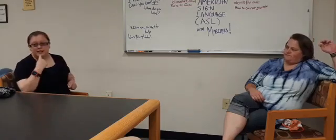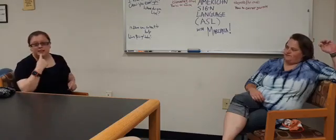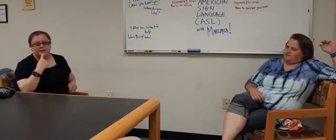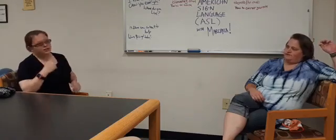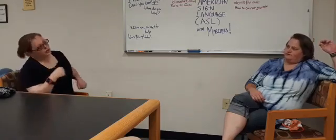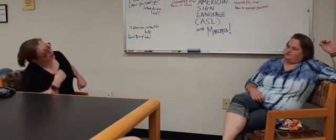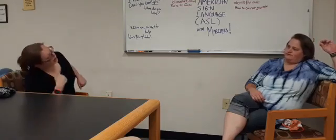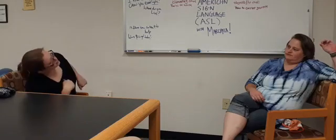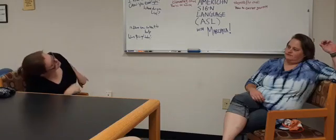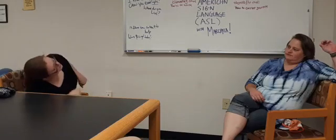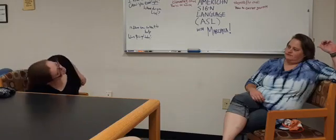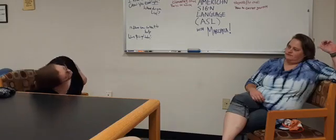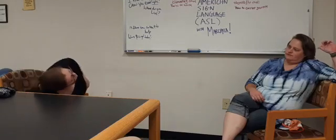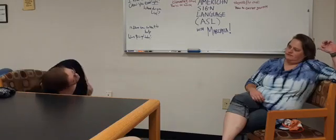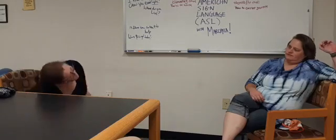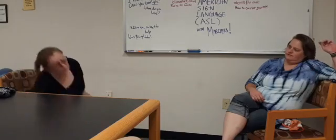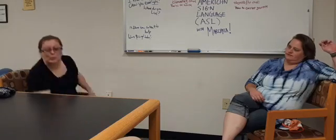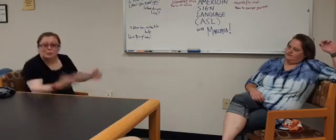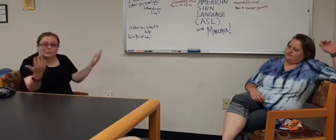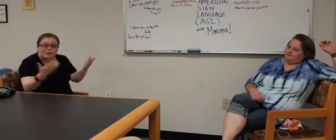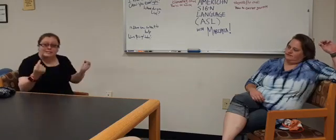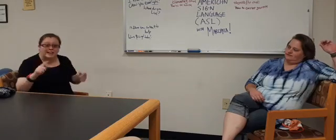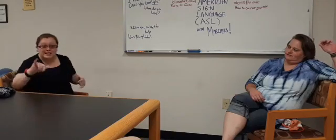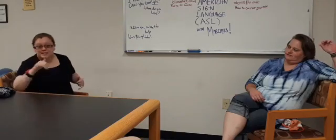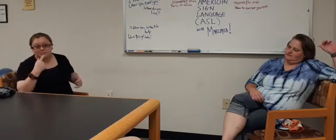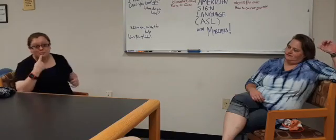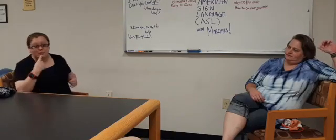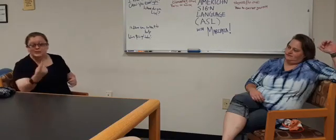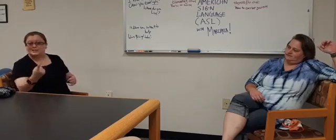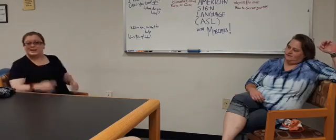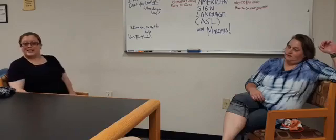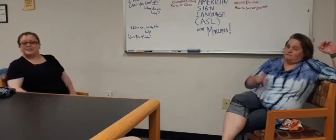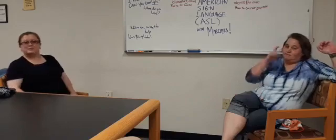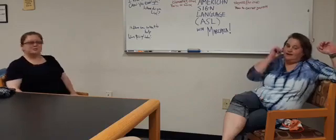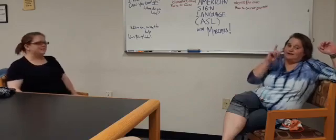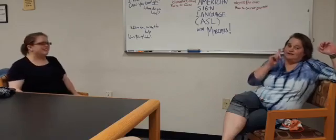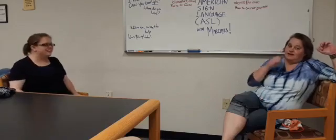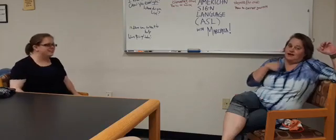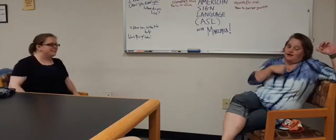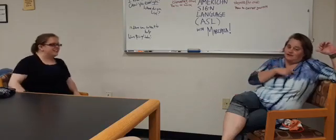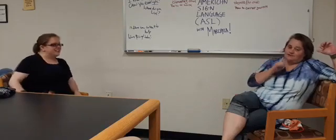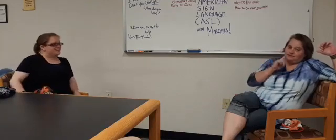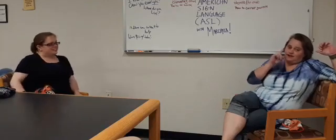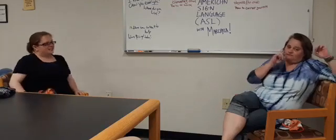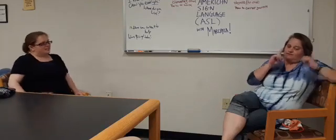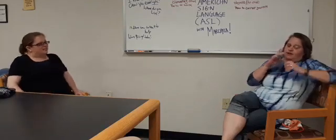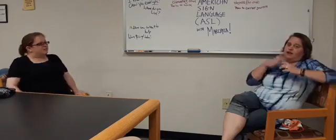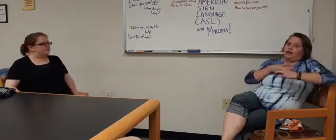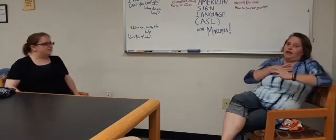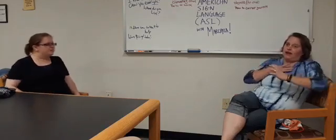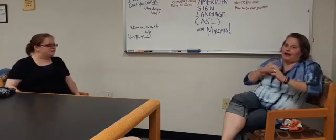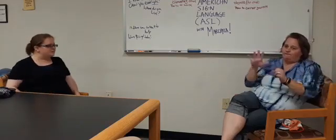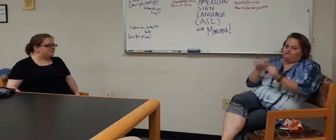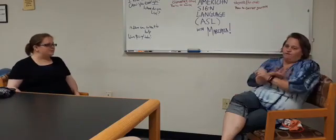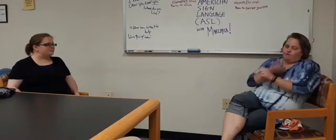you're not. Interesting. What did that person say? Because they're light full